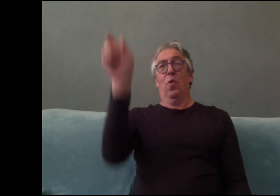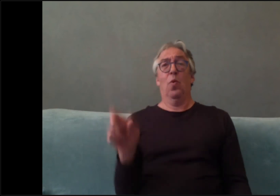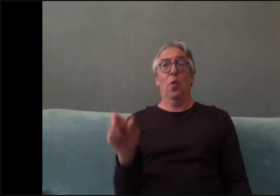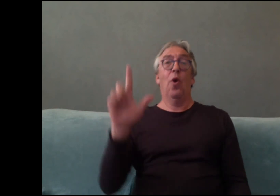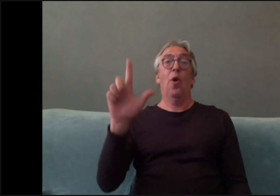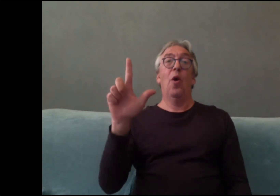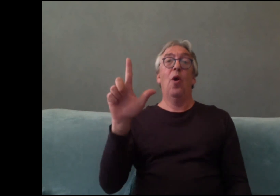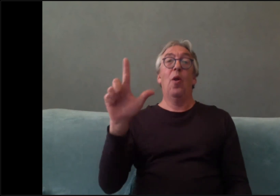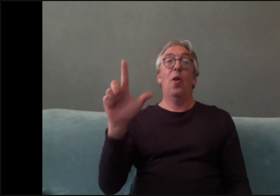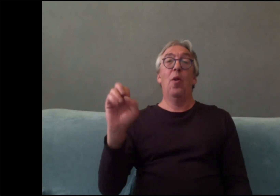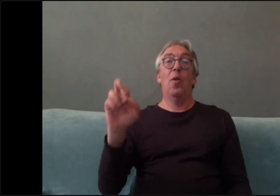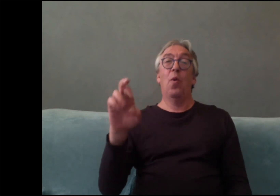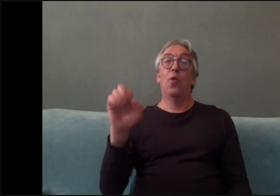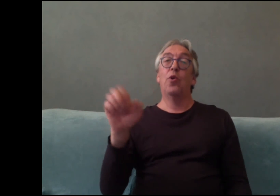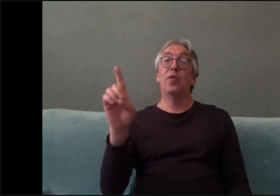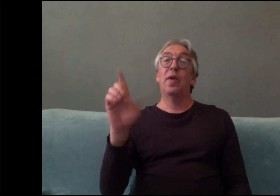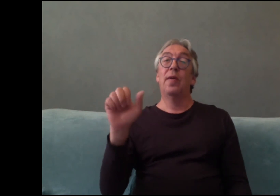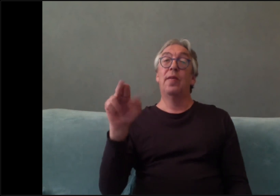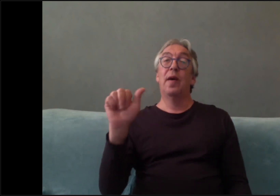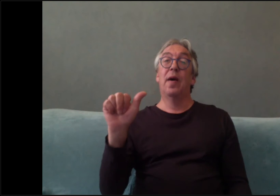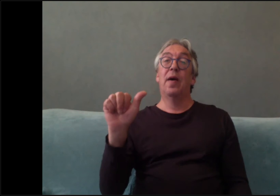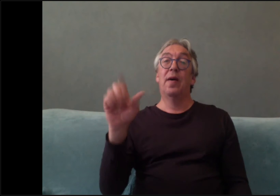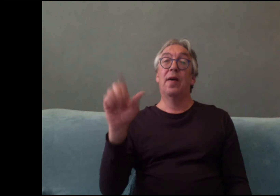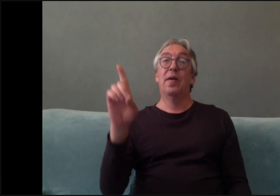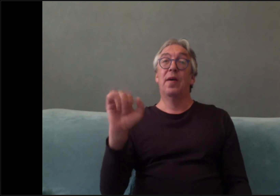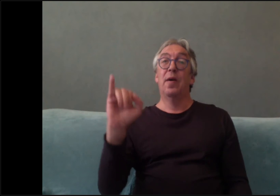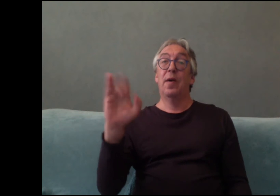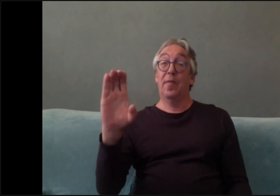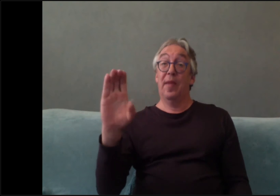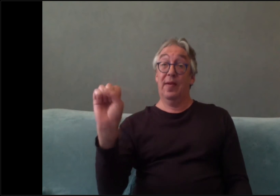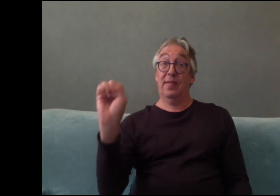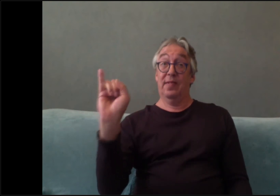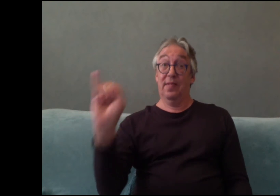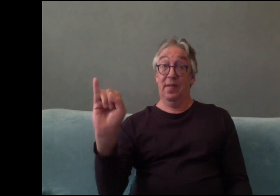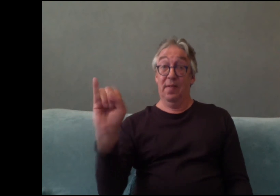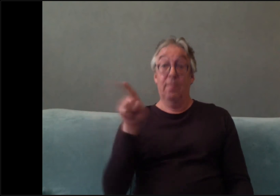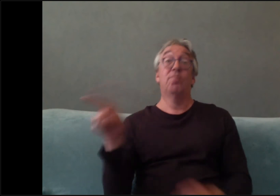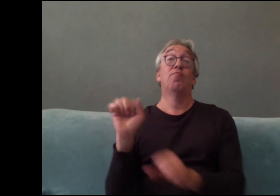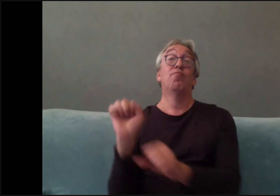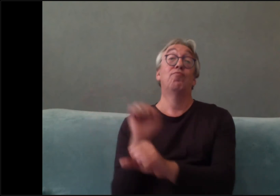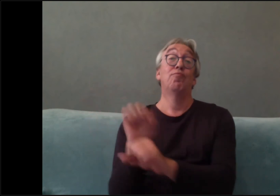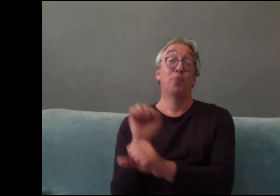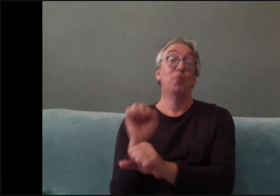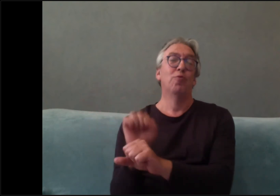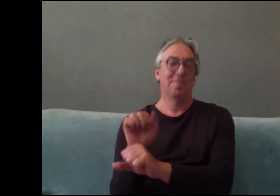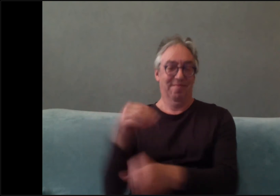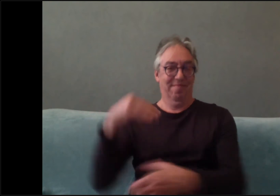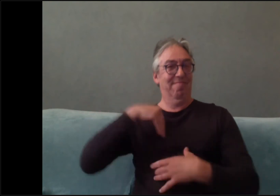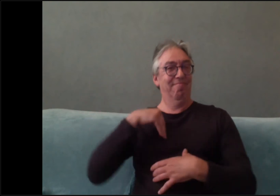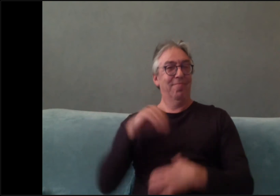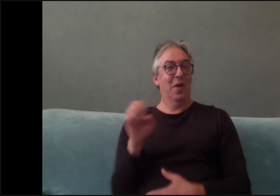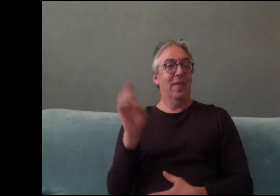She works for EDF, and she will be giving us a personal testimony on how this subject matter